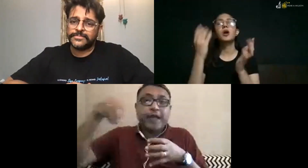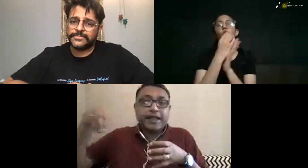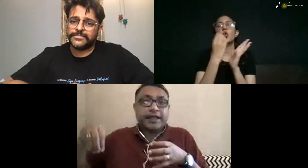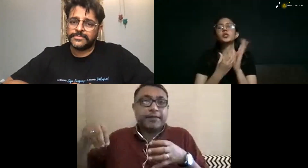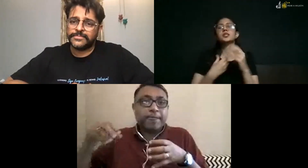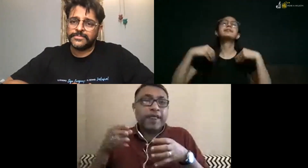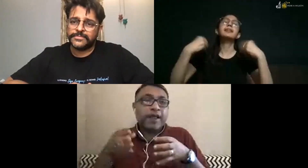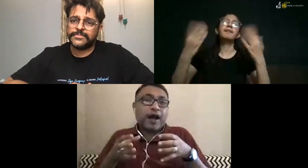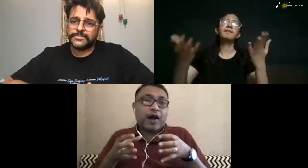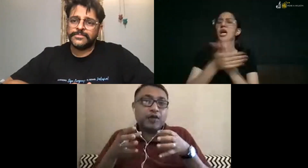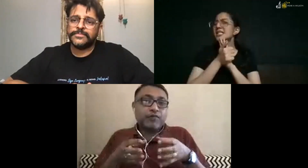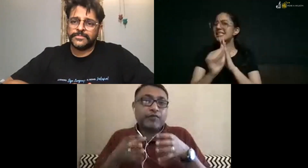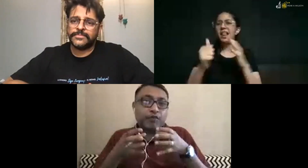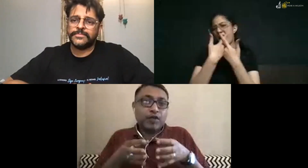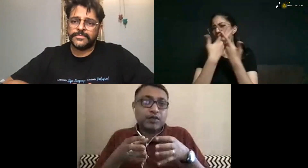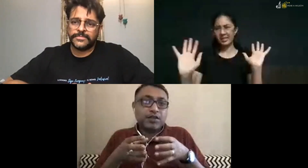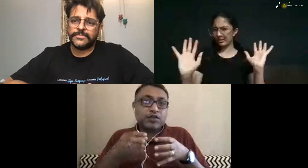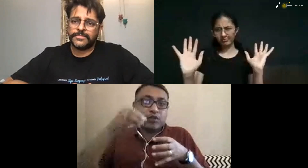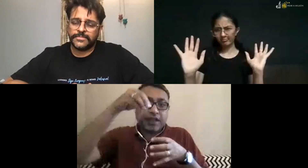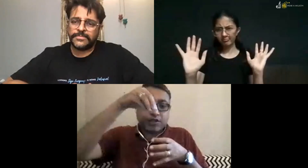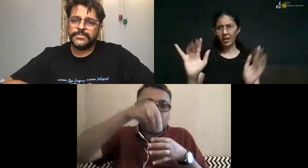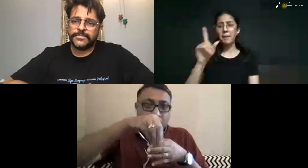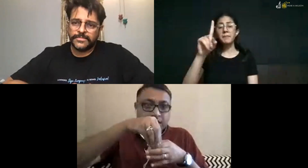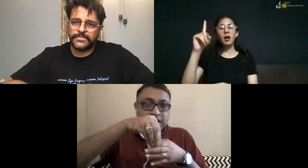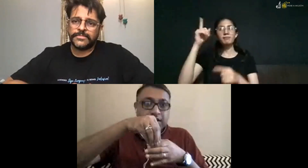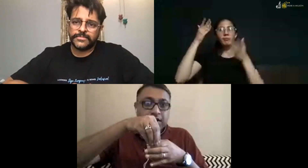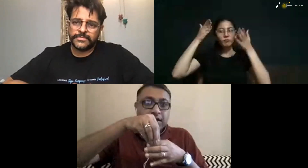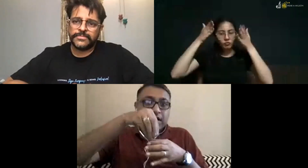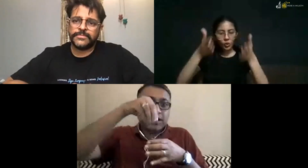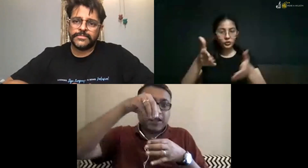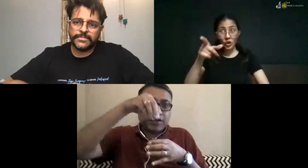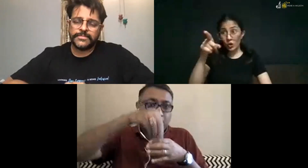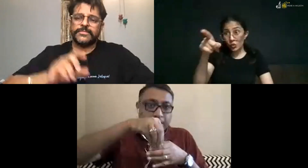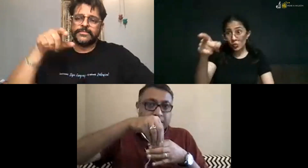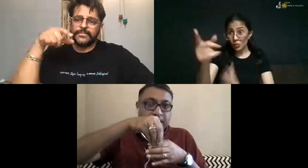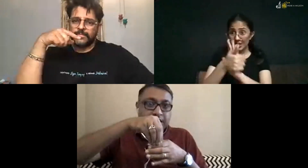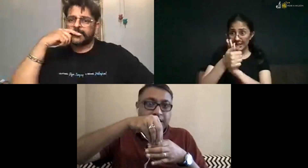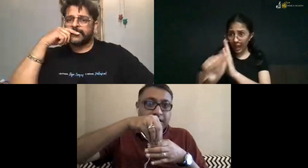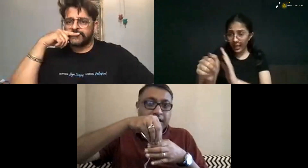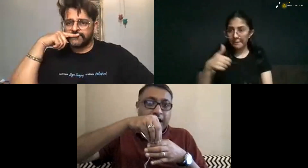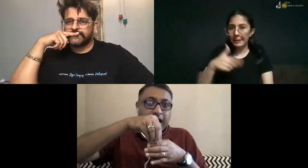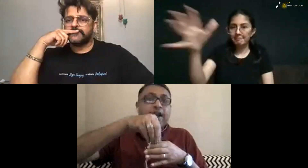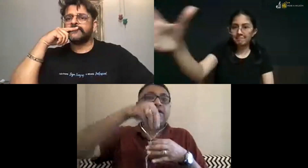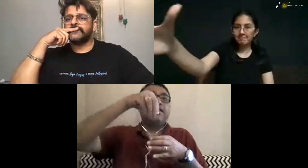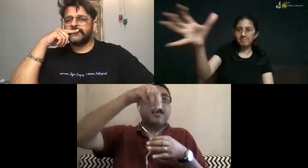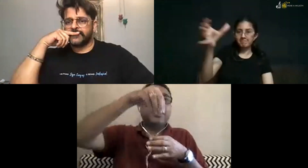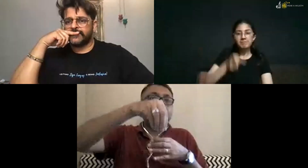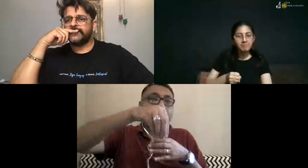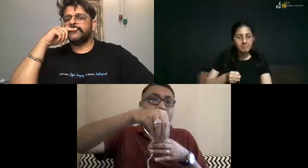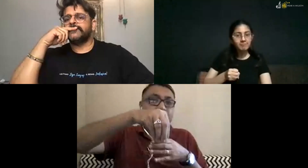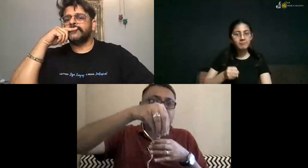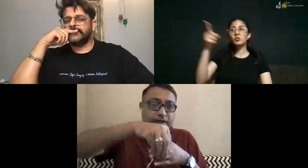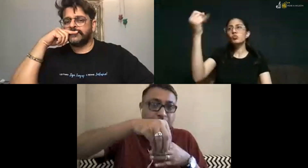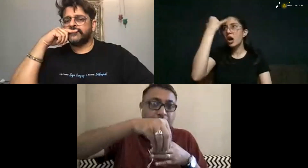could be anything. Our focus is to take your skill, take your business idea, and help